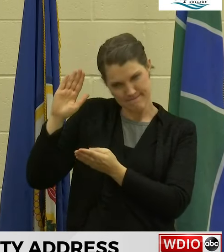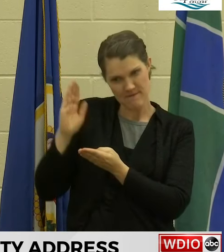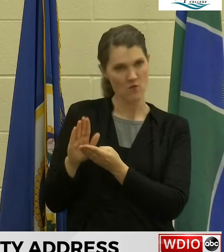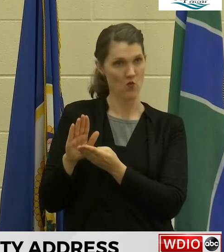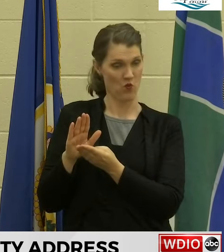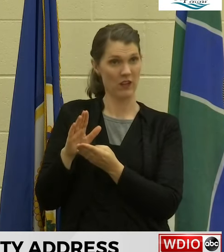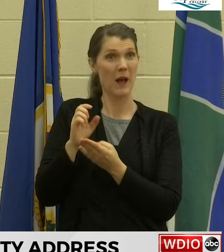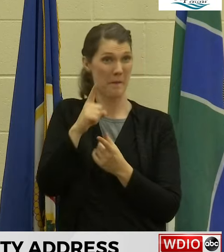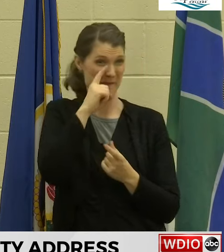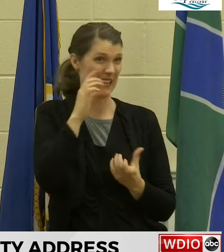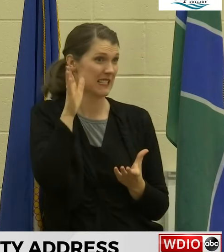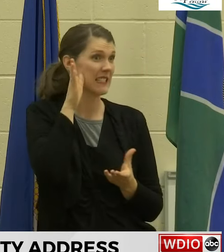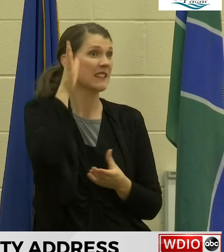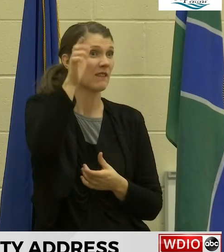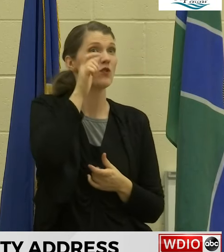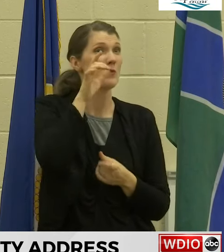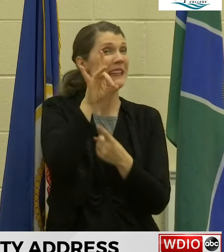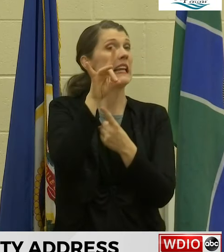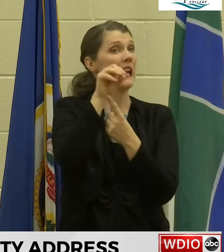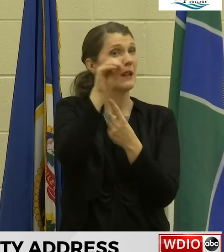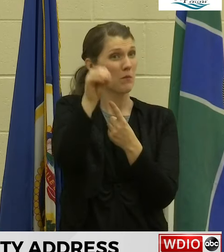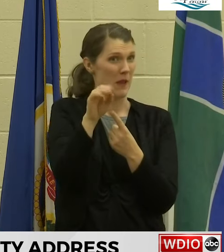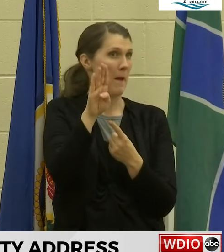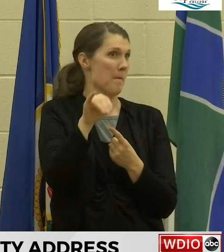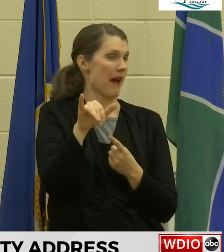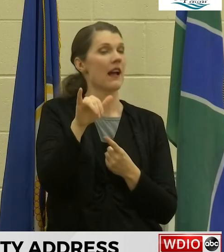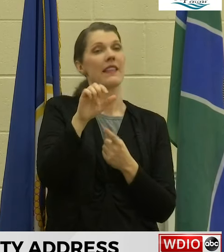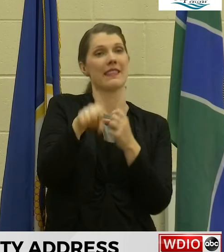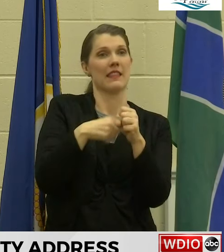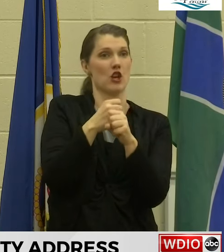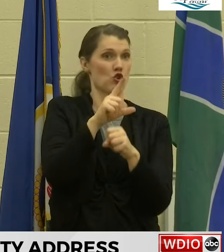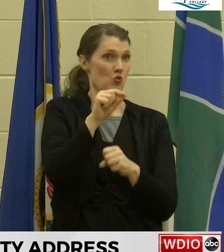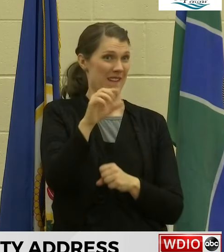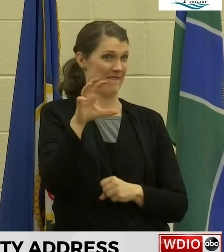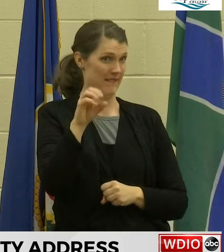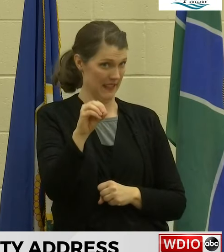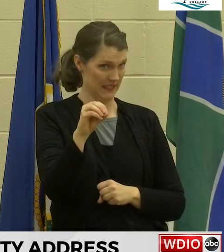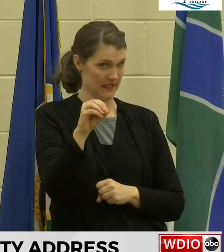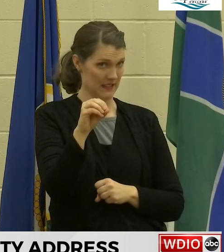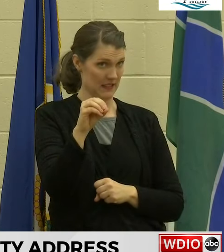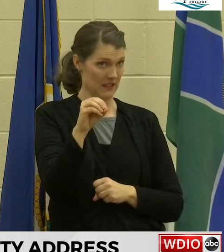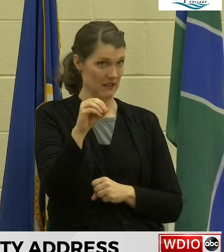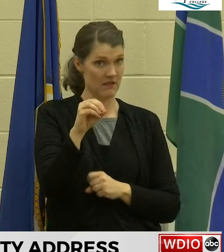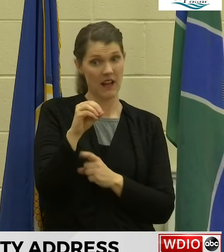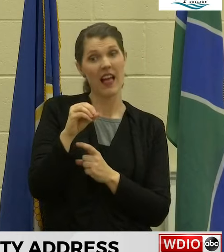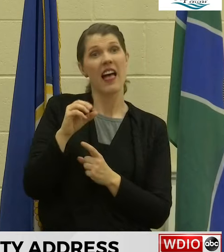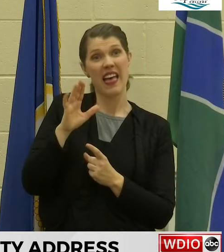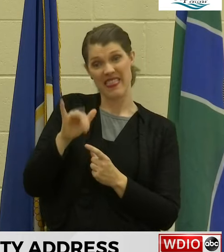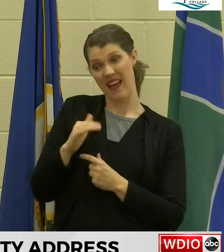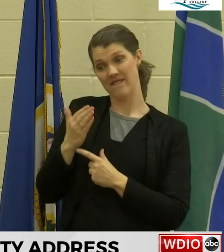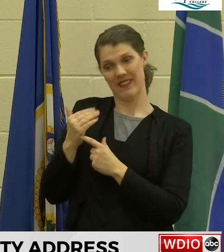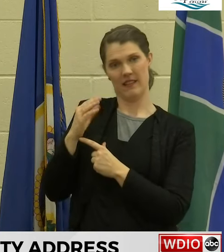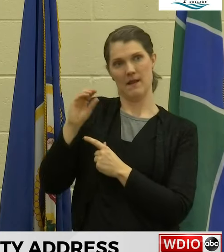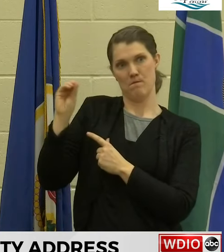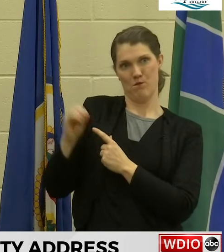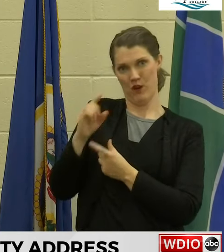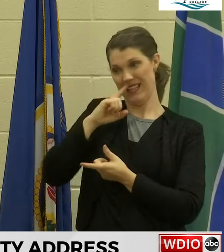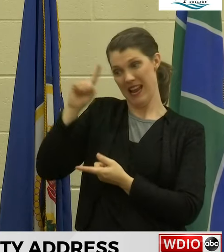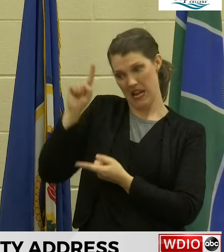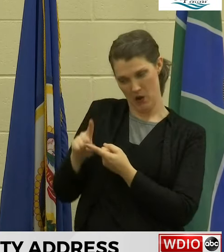reduce emissions by 80% by 2050. We will meet that 15%